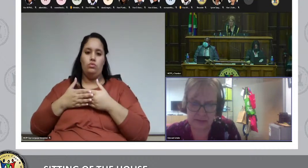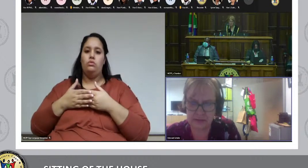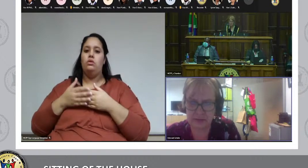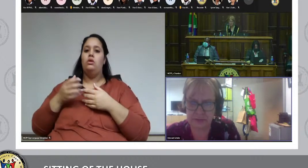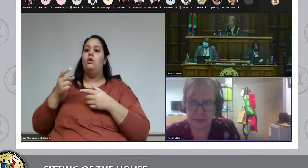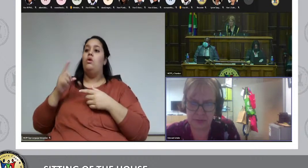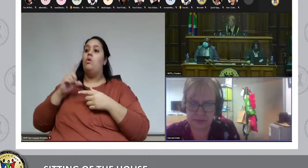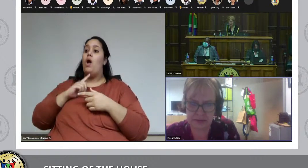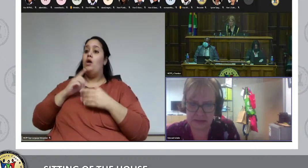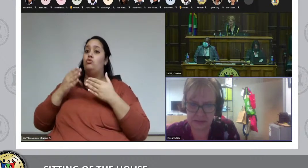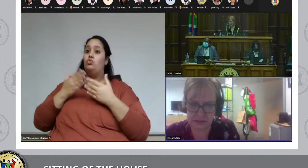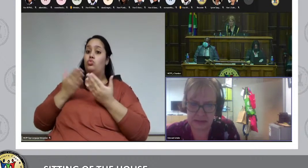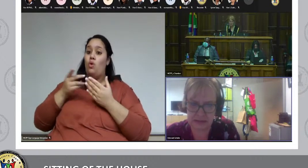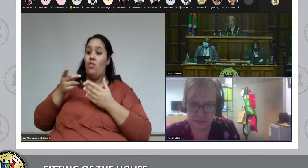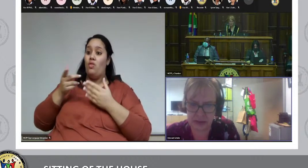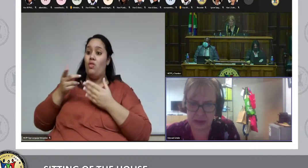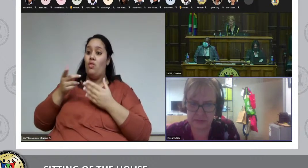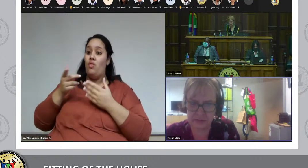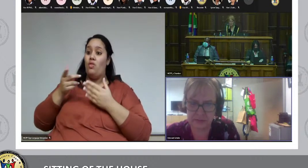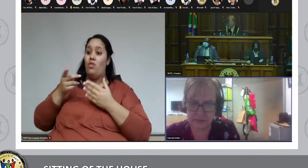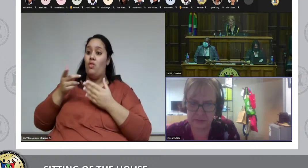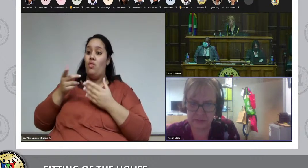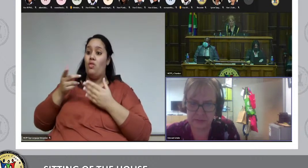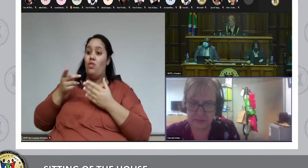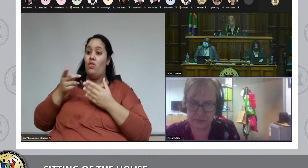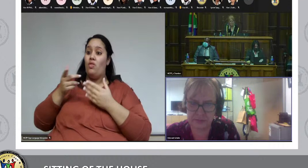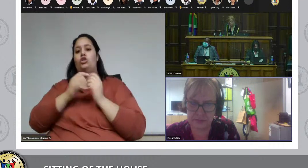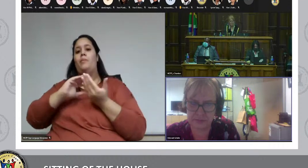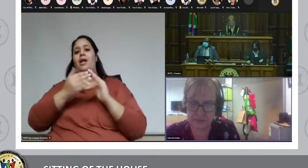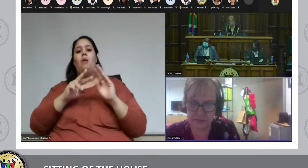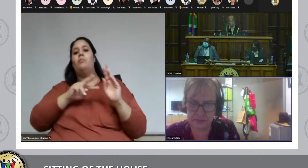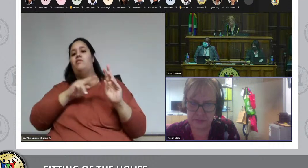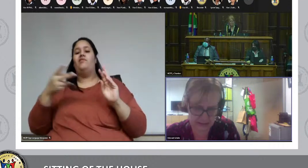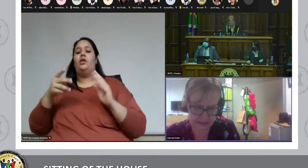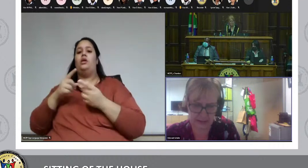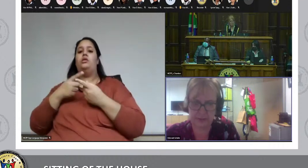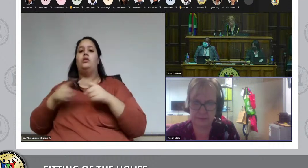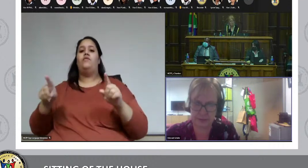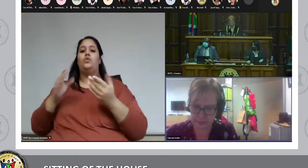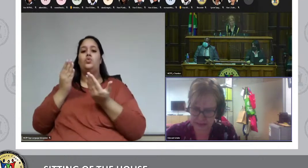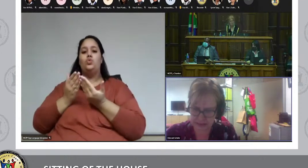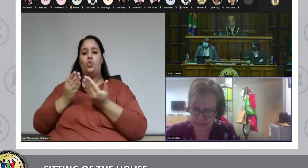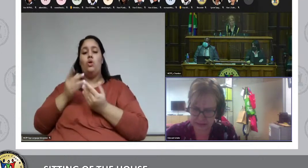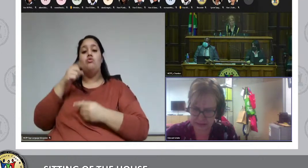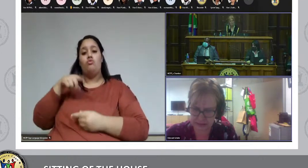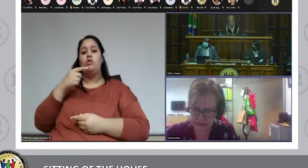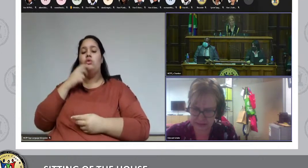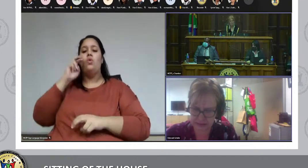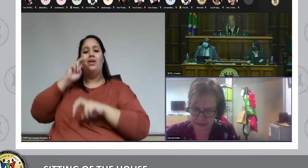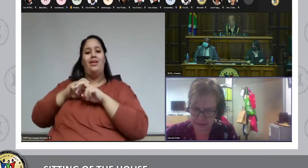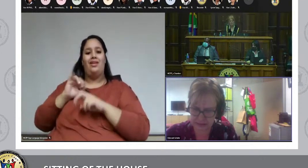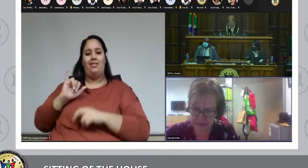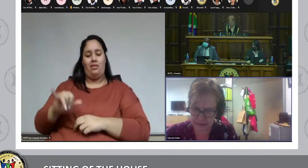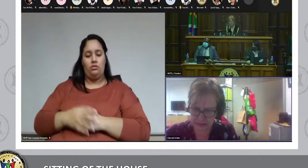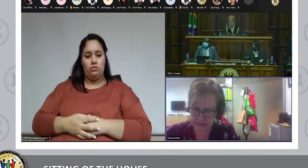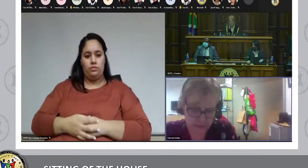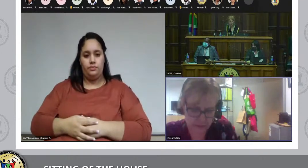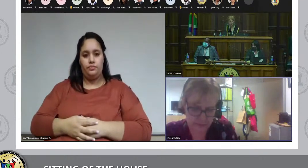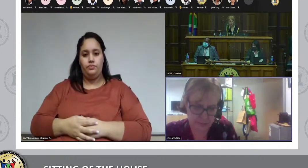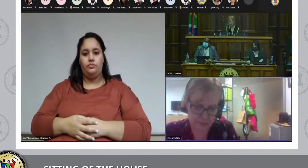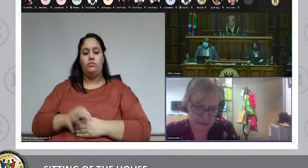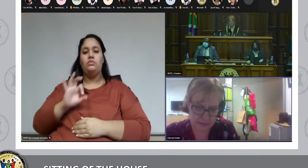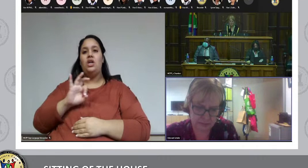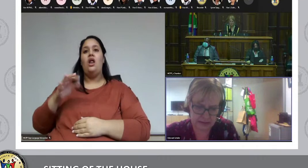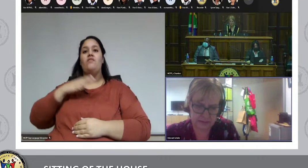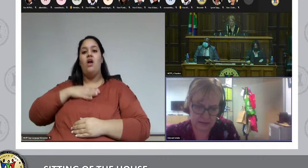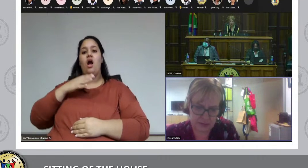currently existed to repurpose it into a different kind of school, which is, as you correctly say, very much needed. Graawater,